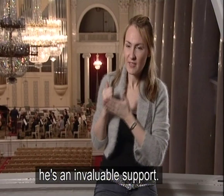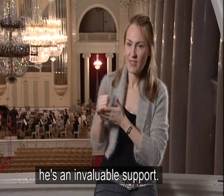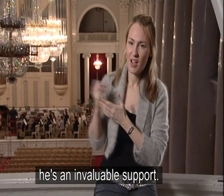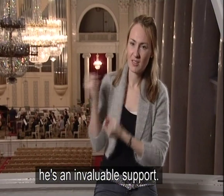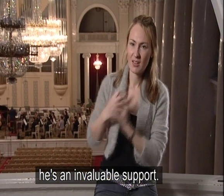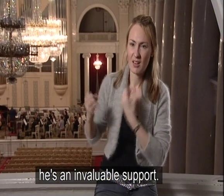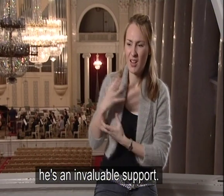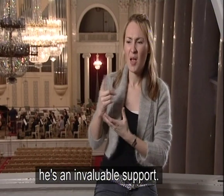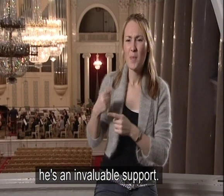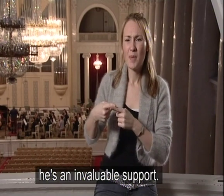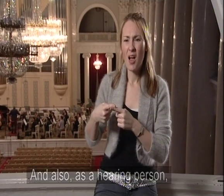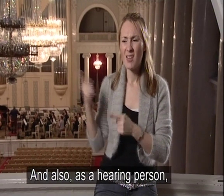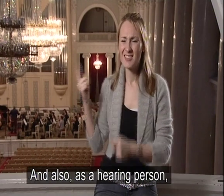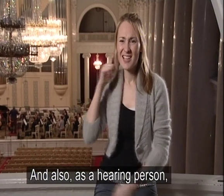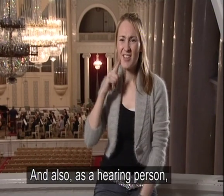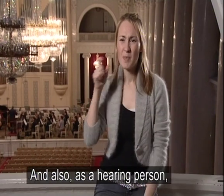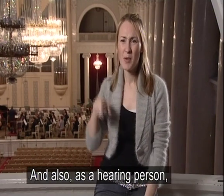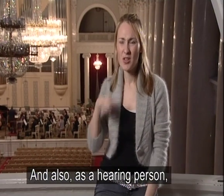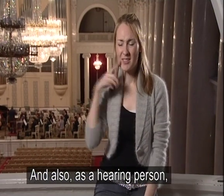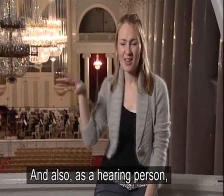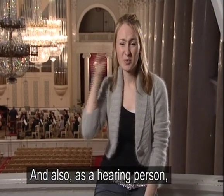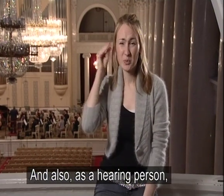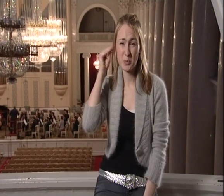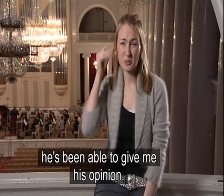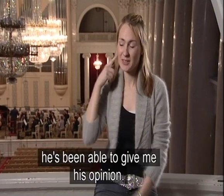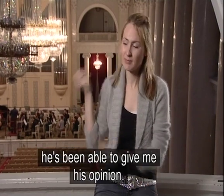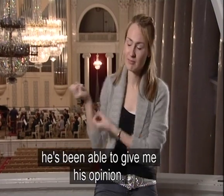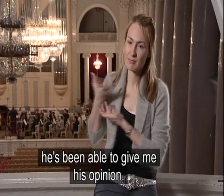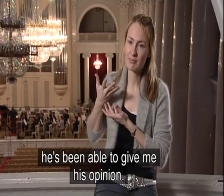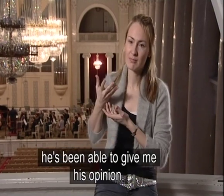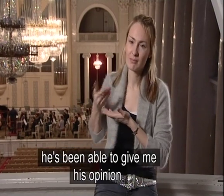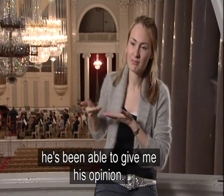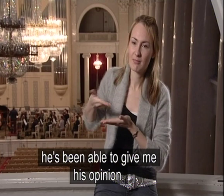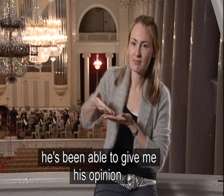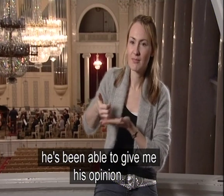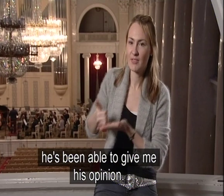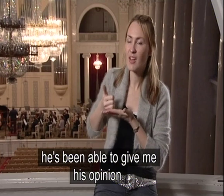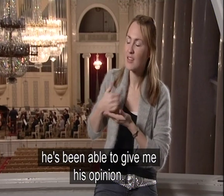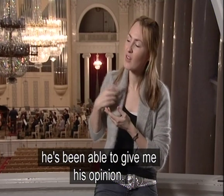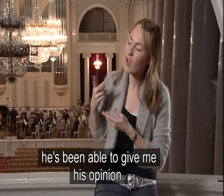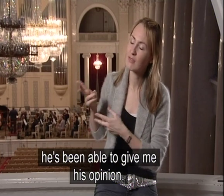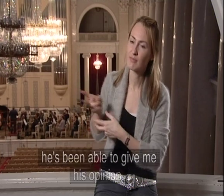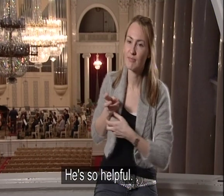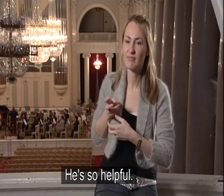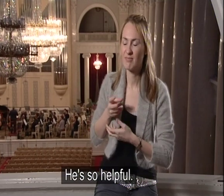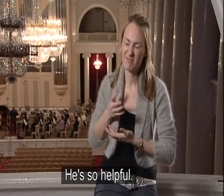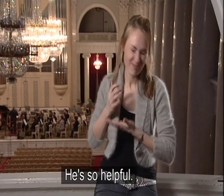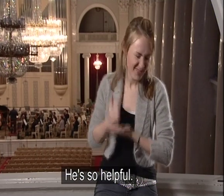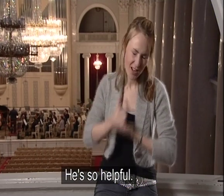he's an invaluable support. And also, as a hearing person, he's been able to give me his